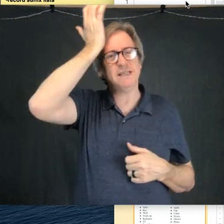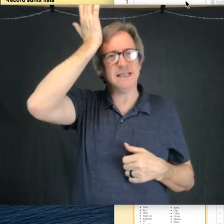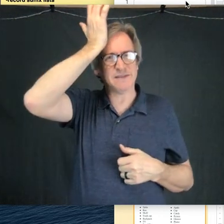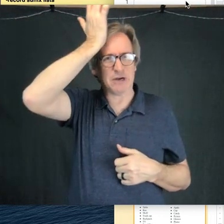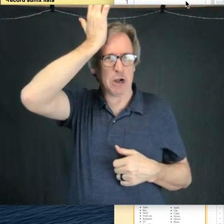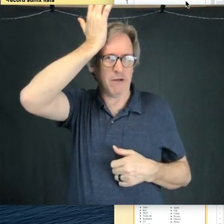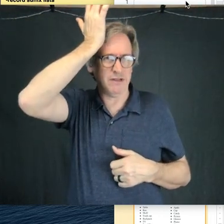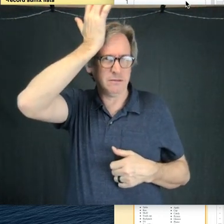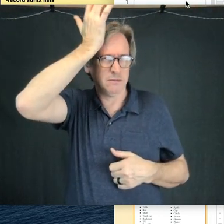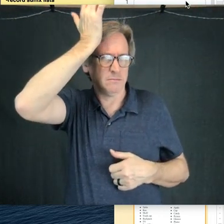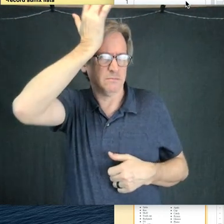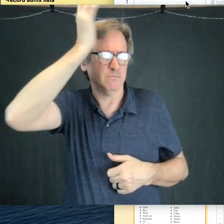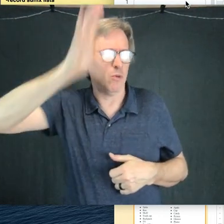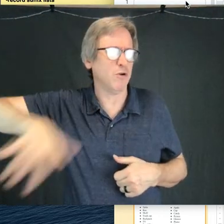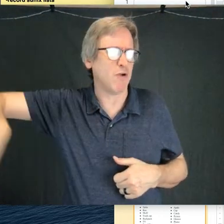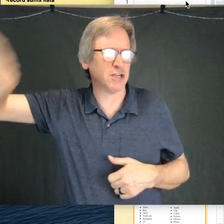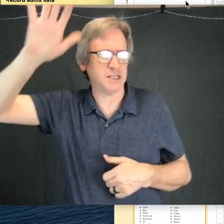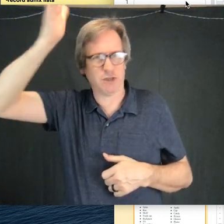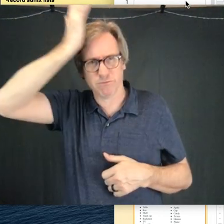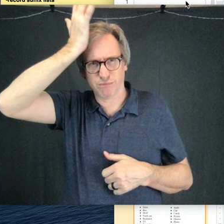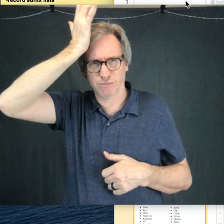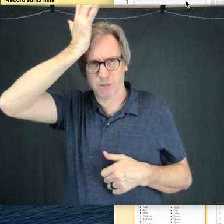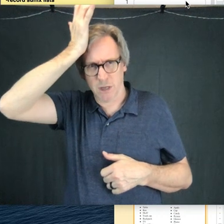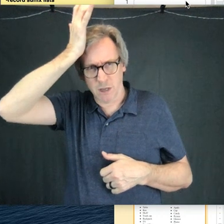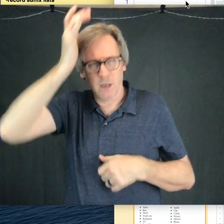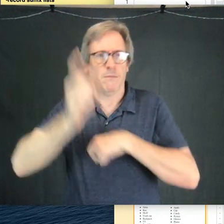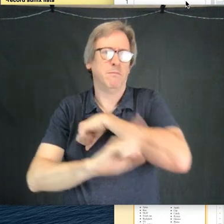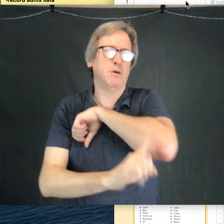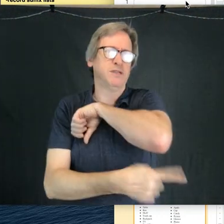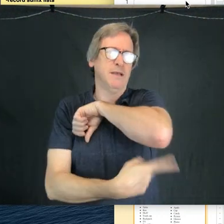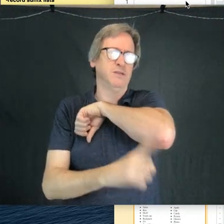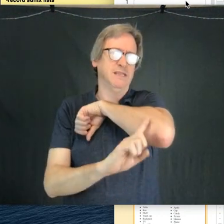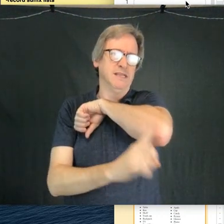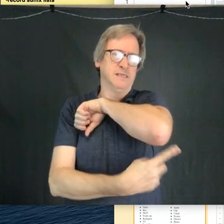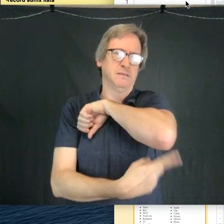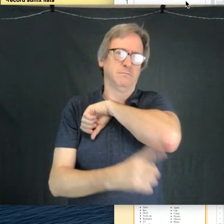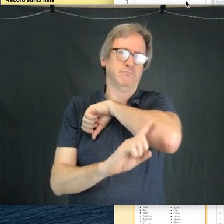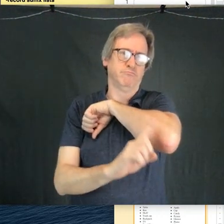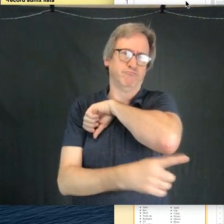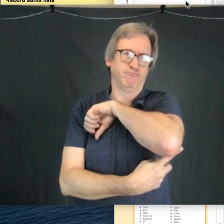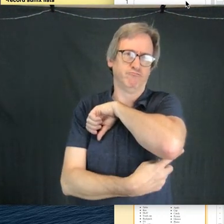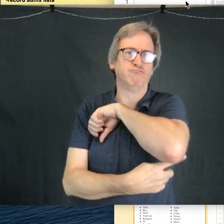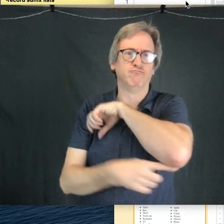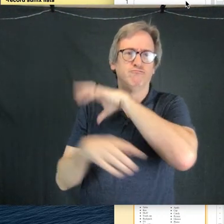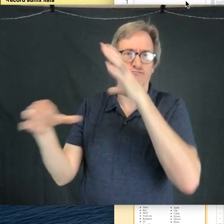So you won't see this very often. More in Rochester. Most of the time you'll see this.